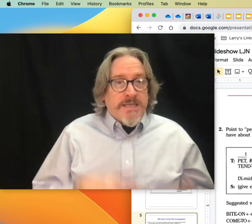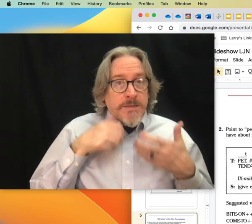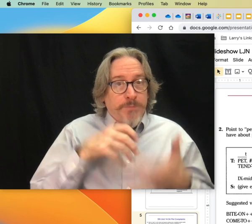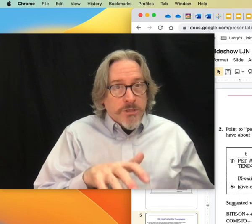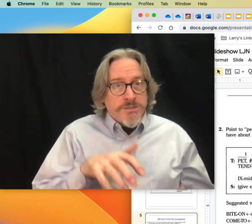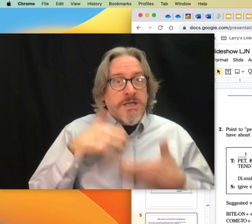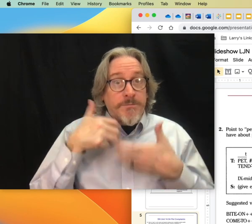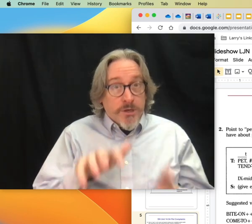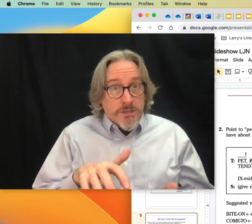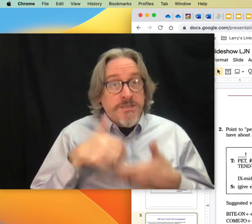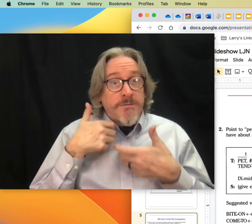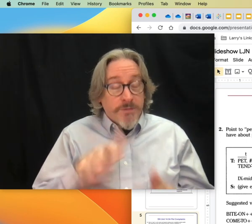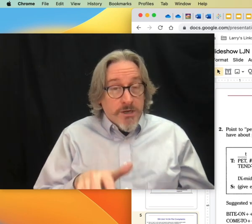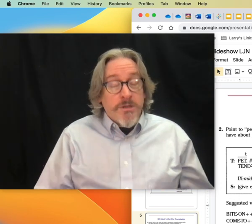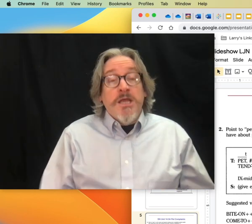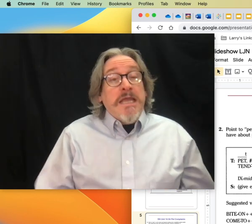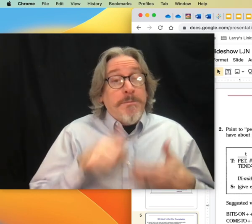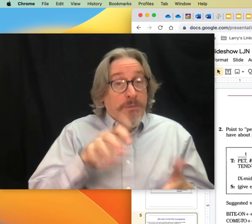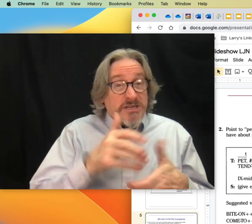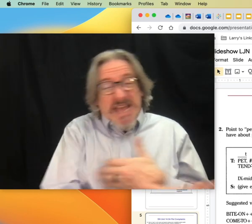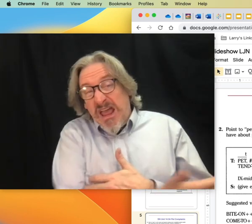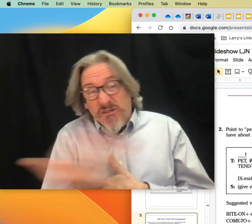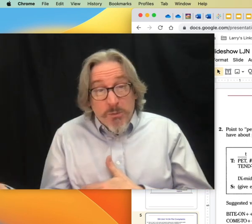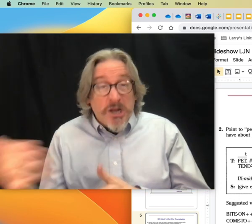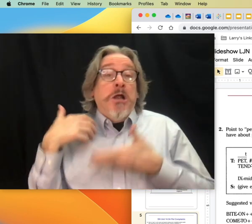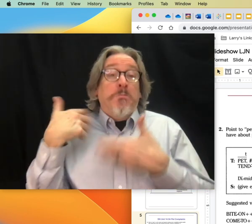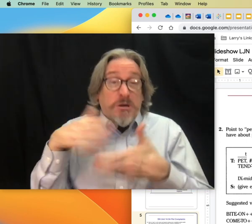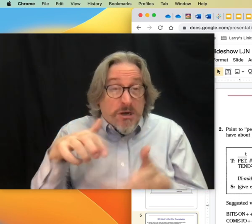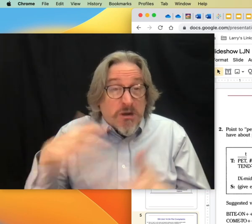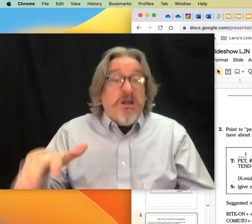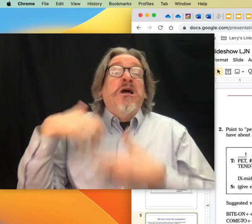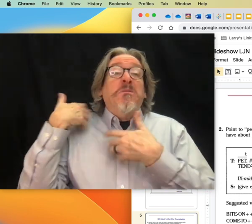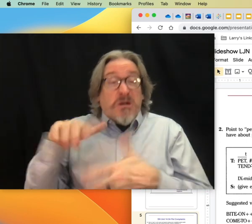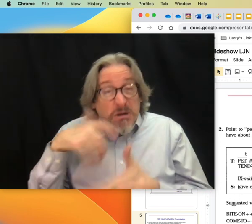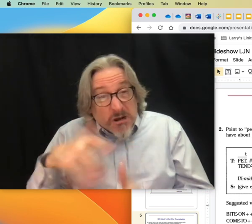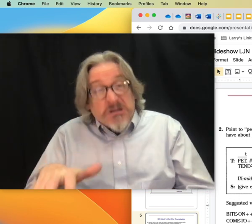It's the fact that he barks and barks and, you know, he barks every morning.